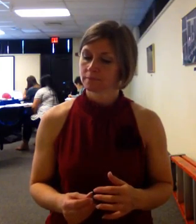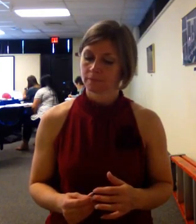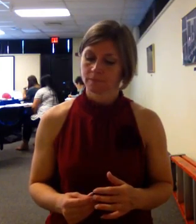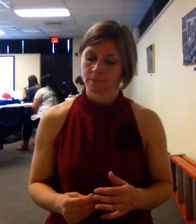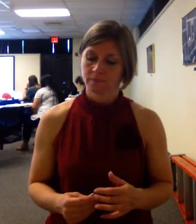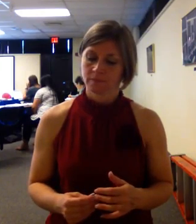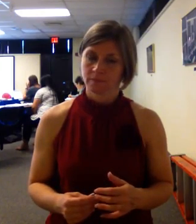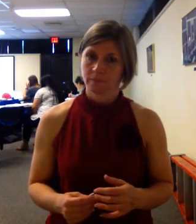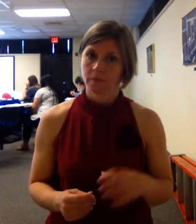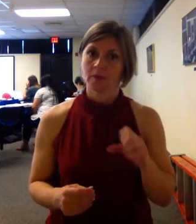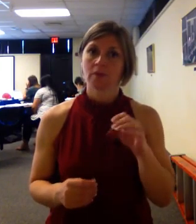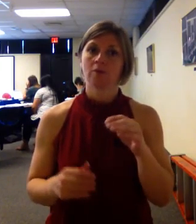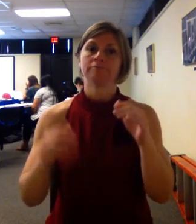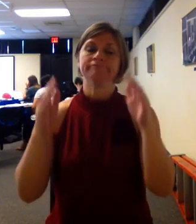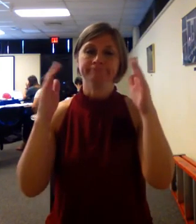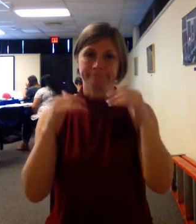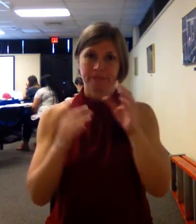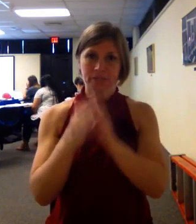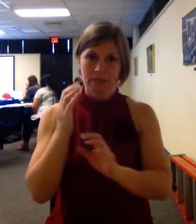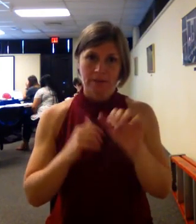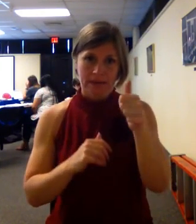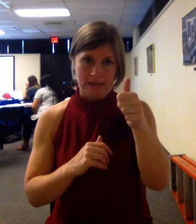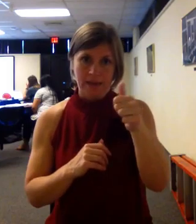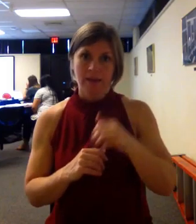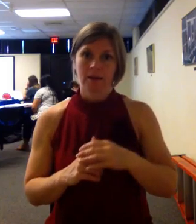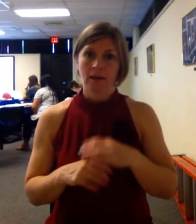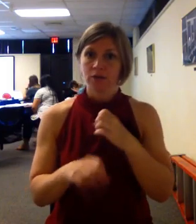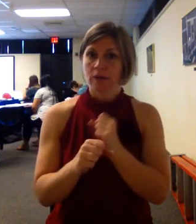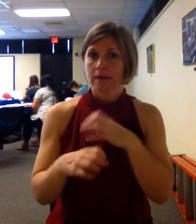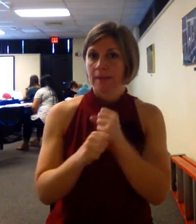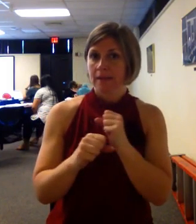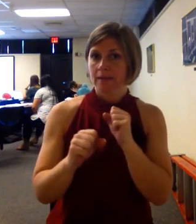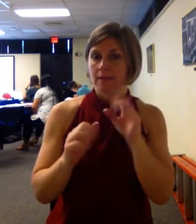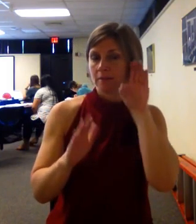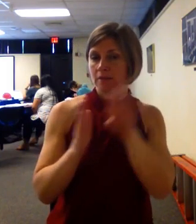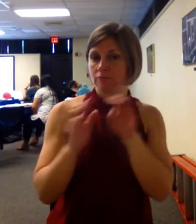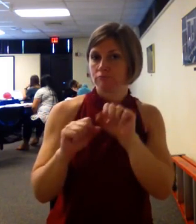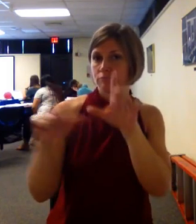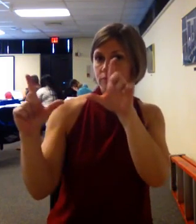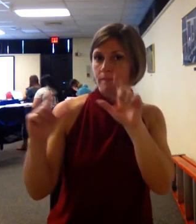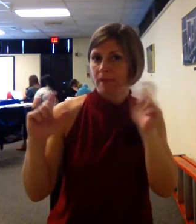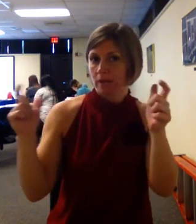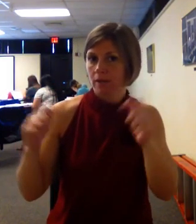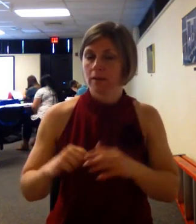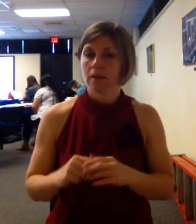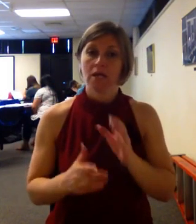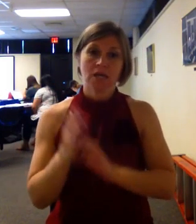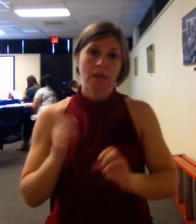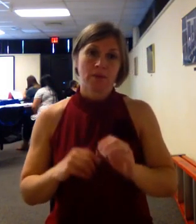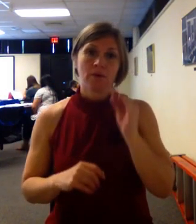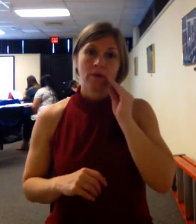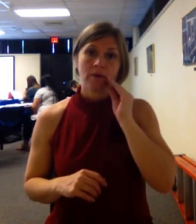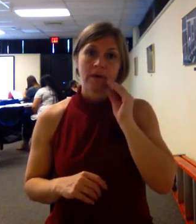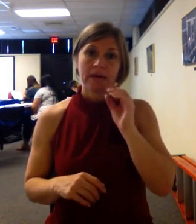So moving to Chapter 10 then, and let me see if I can make it a little bigger, maybe that'll help. So in the Chapter 10 homework, problem